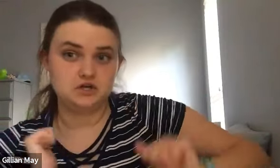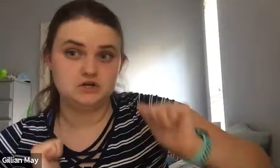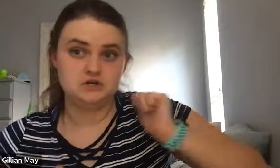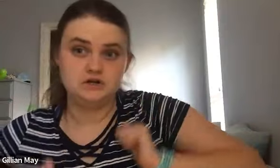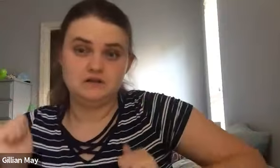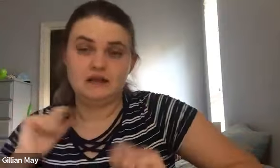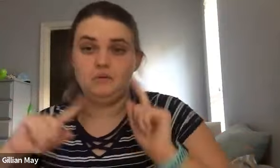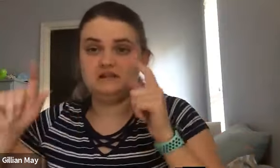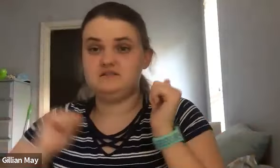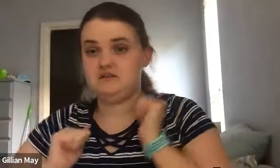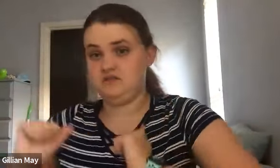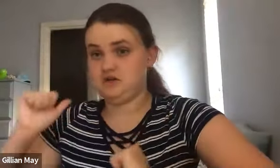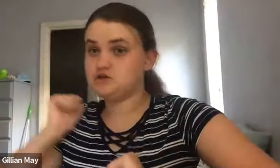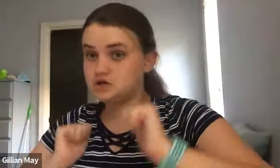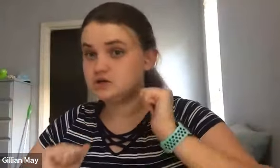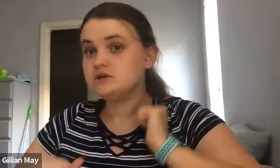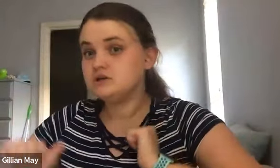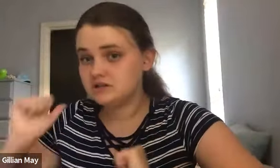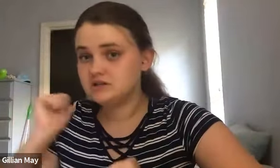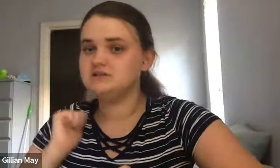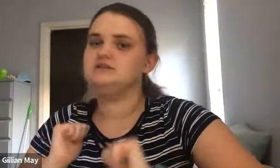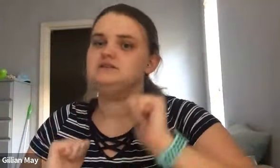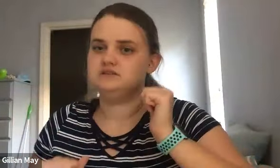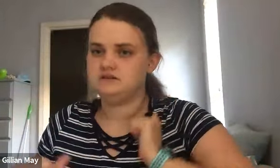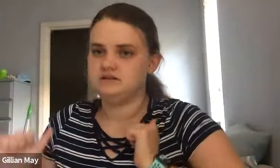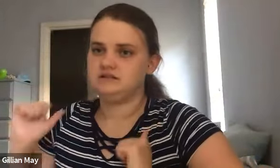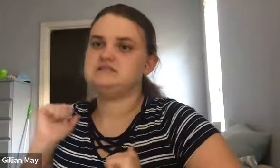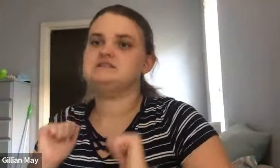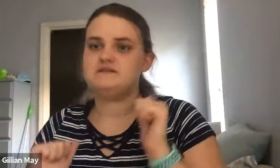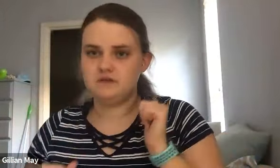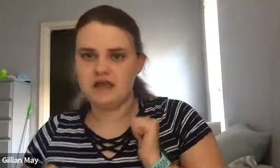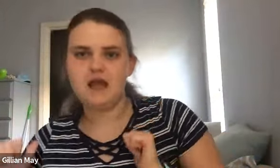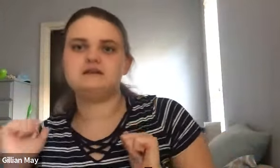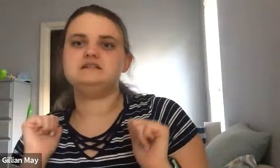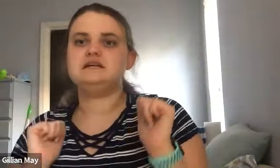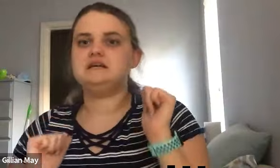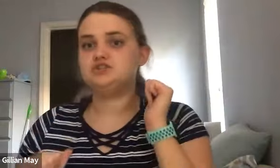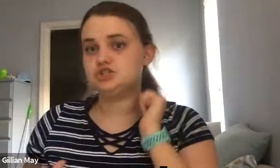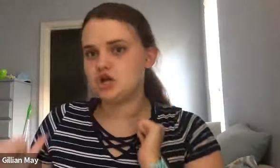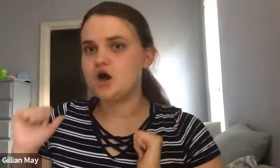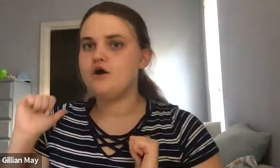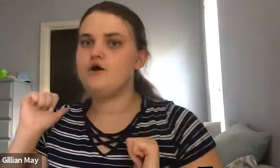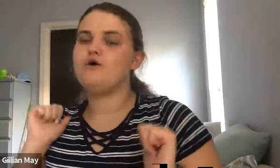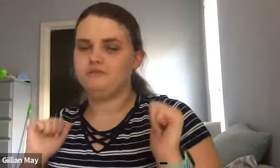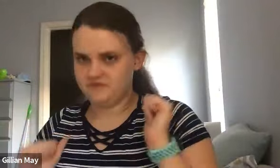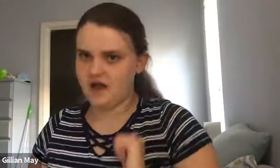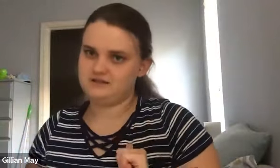theater. Like I went to the theater. Because this is a sign for like acting, show, that.